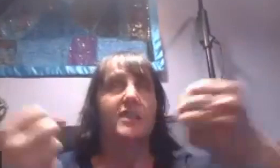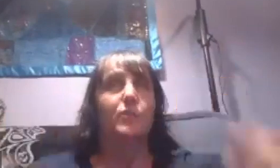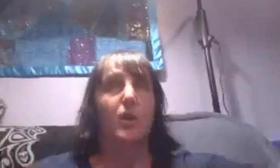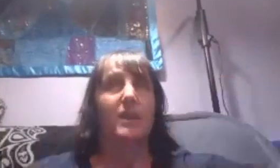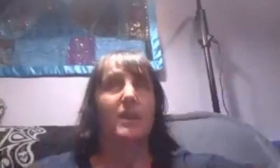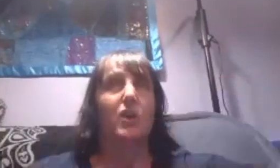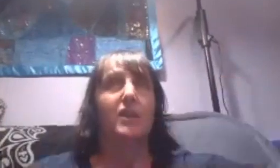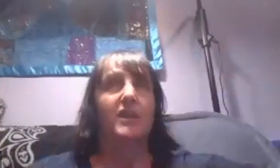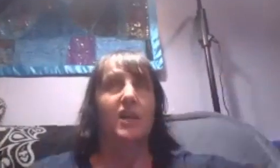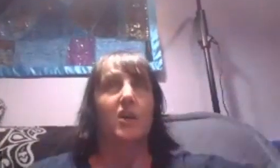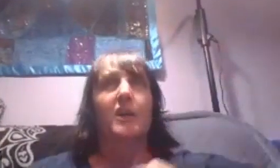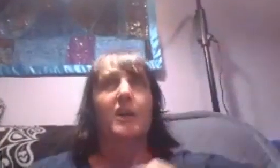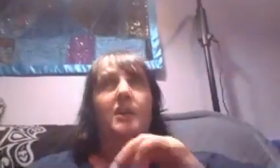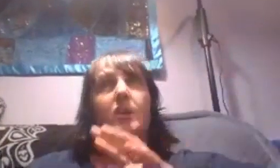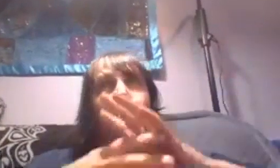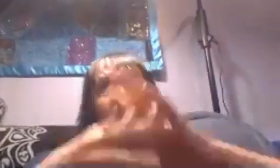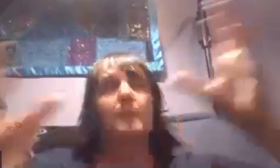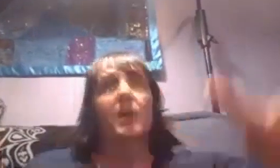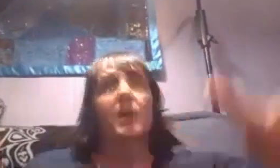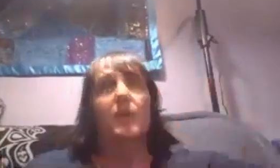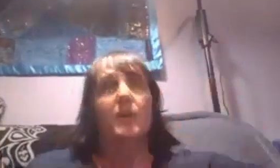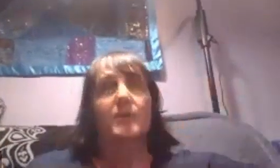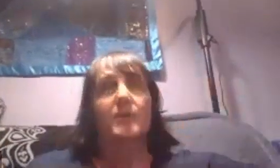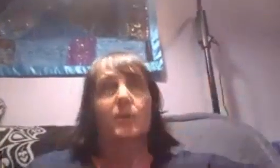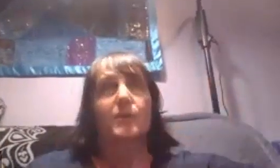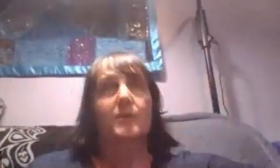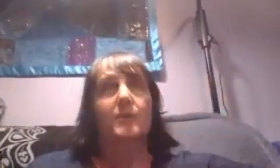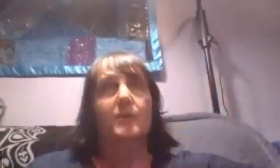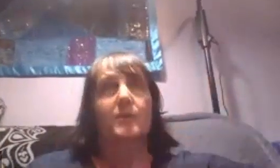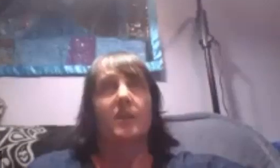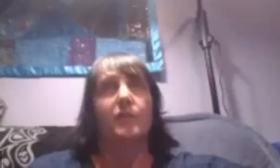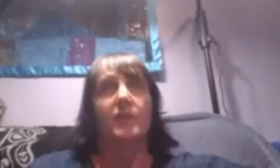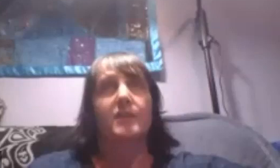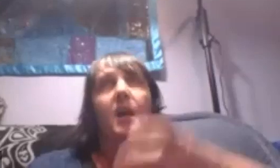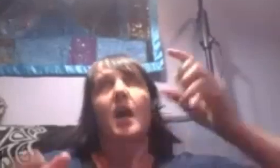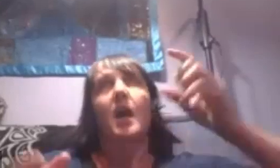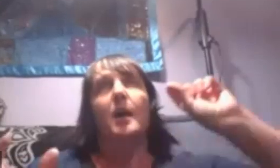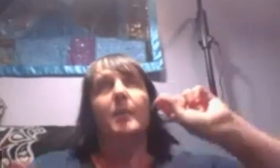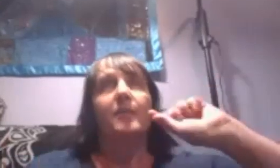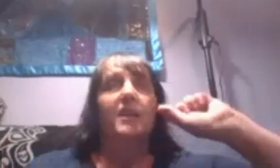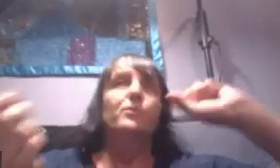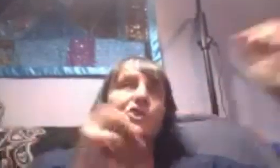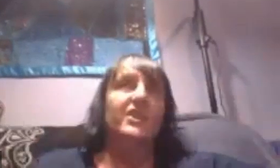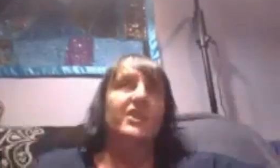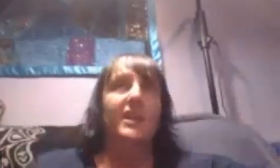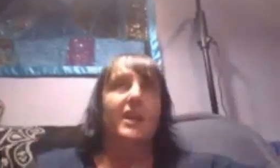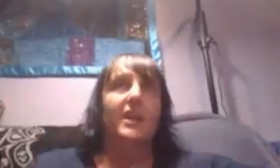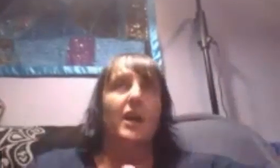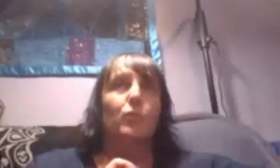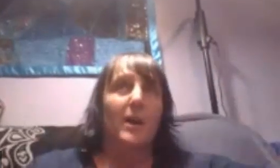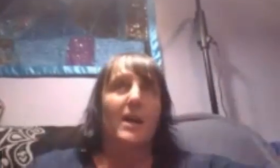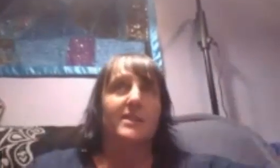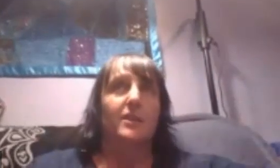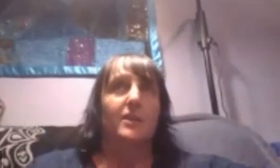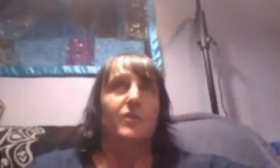because the person who visits would have probably arrived in a car, to keep going with those skills so as they don't lose their confidence. And then I was